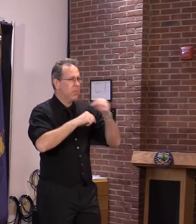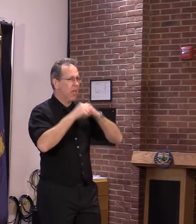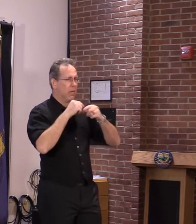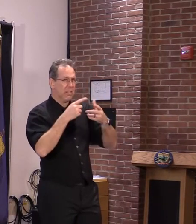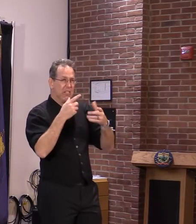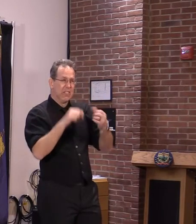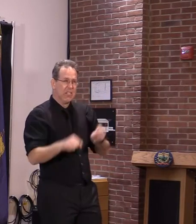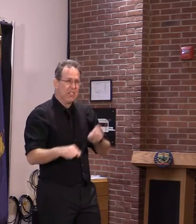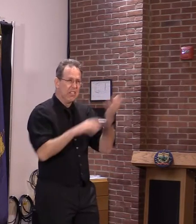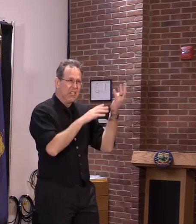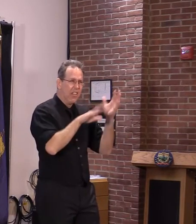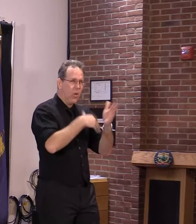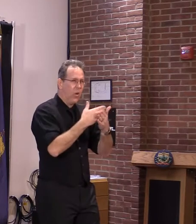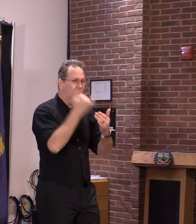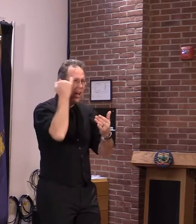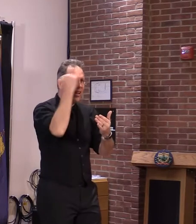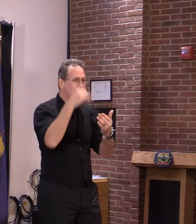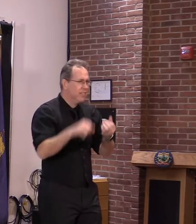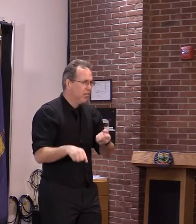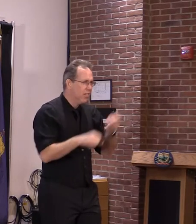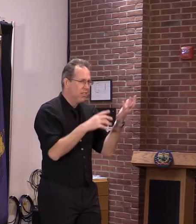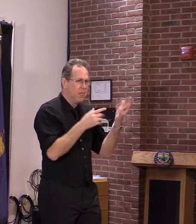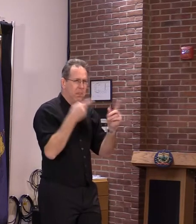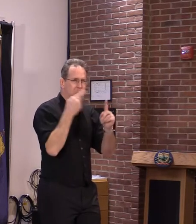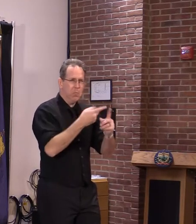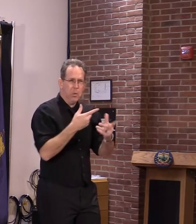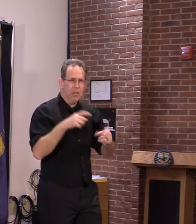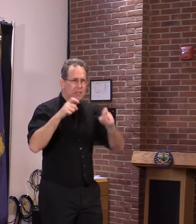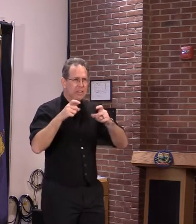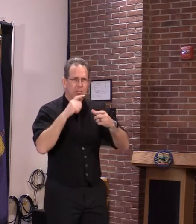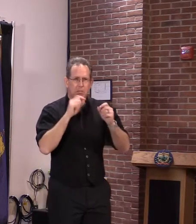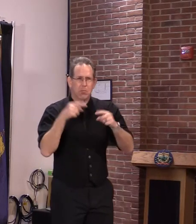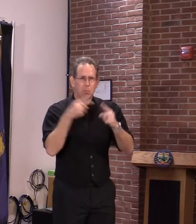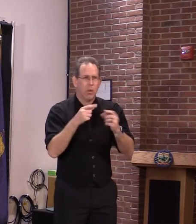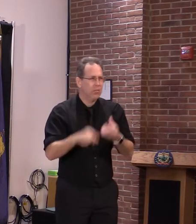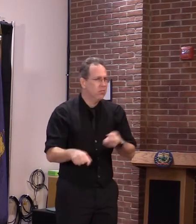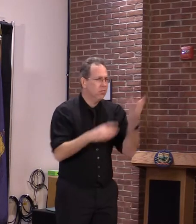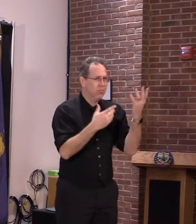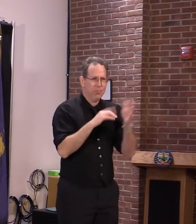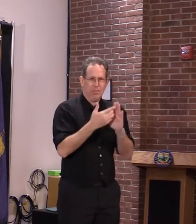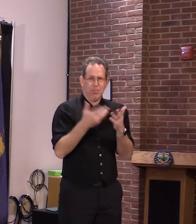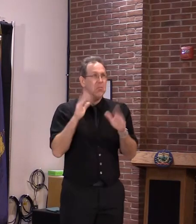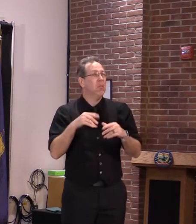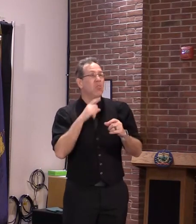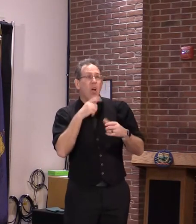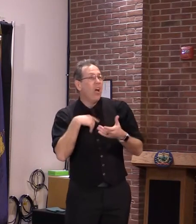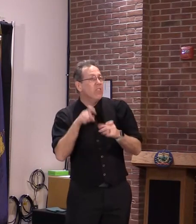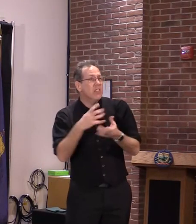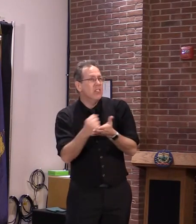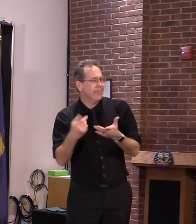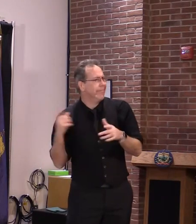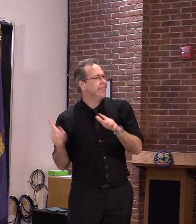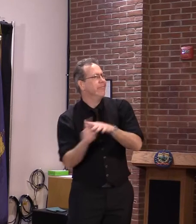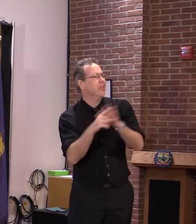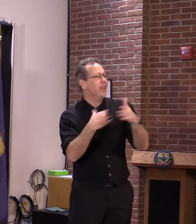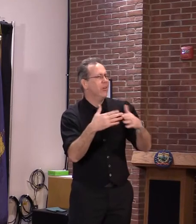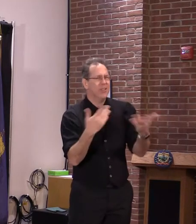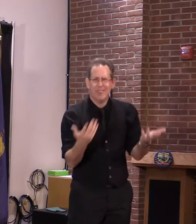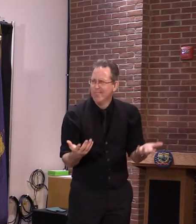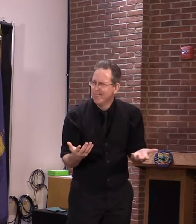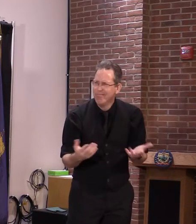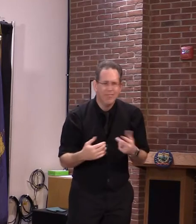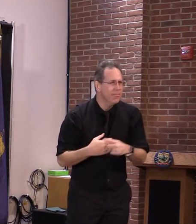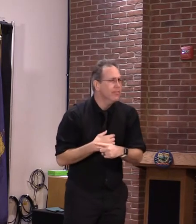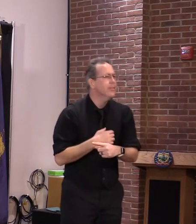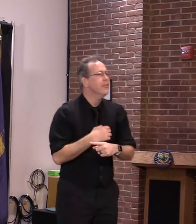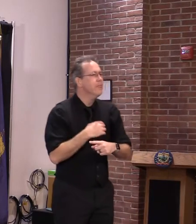Yeah, certainly. I think, you know, you point to a lot of the anxiety that came up pretty immediately and forcefully when we announced this need to